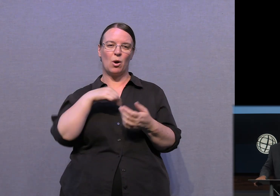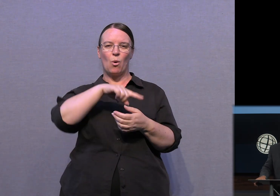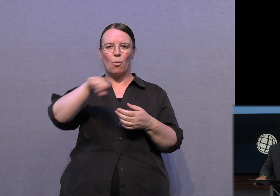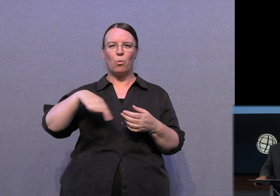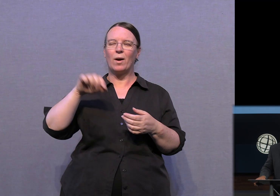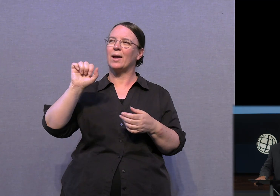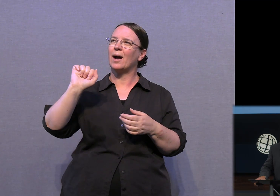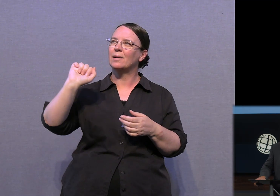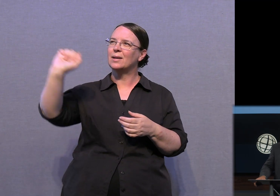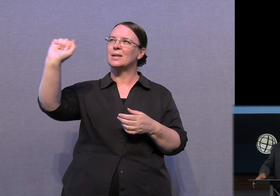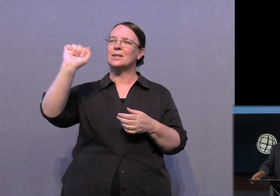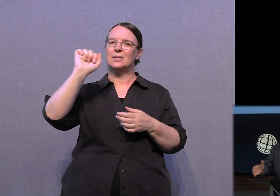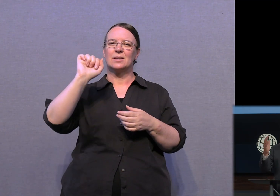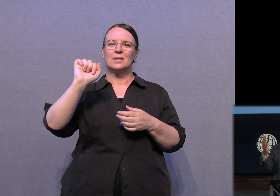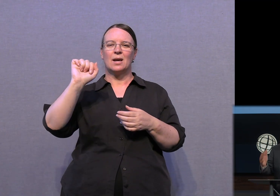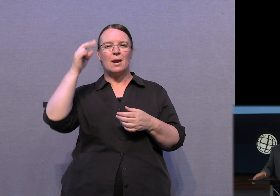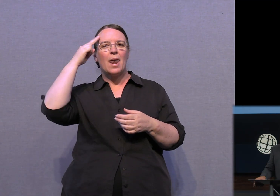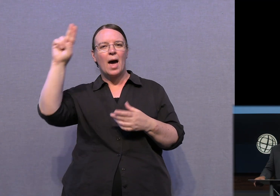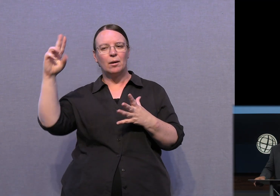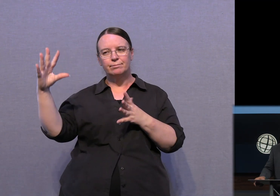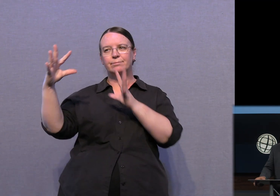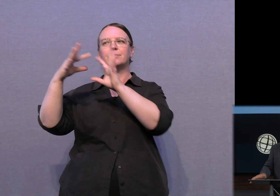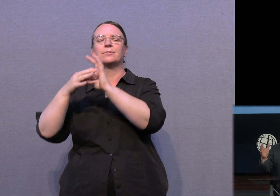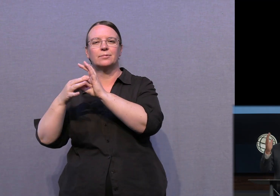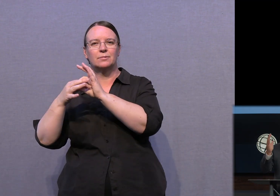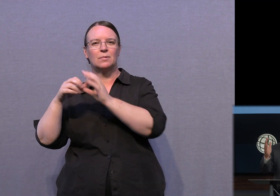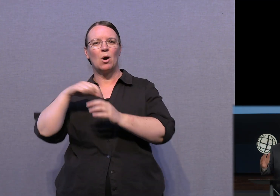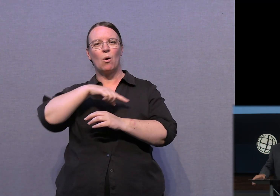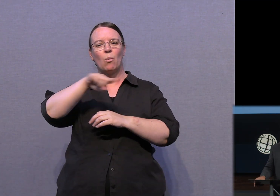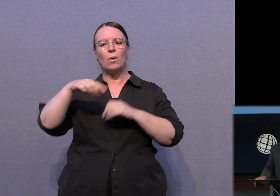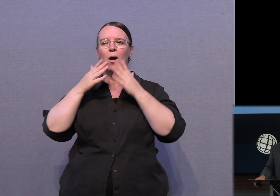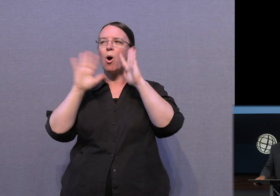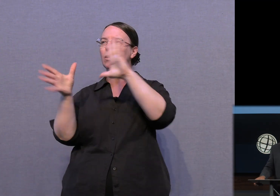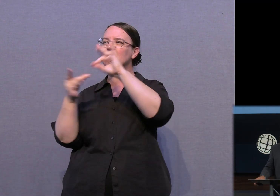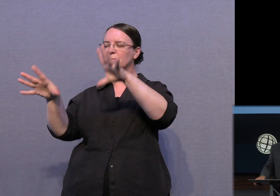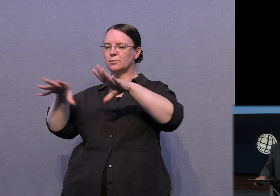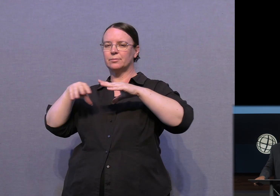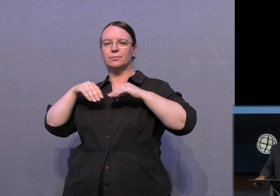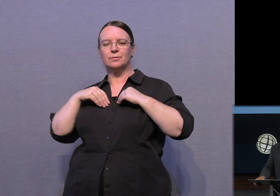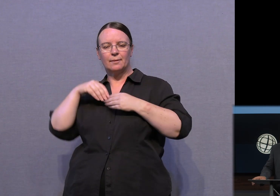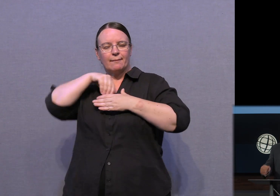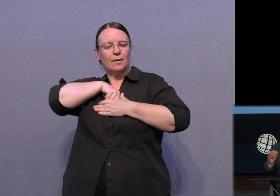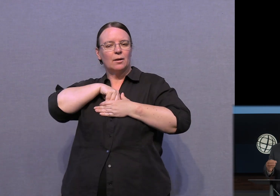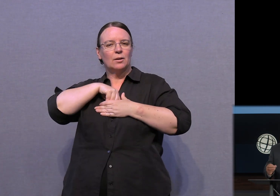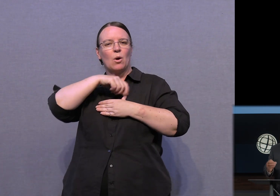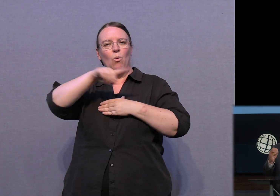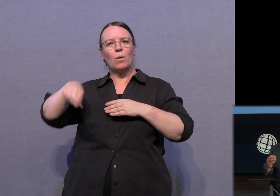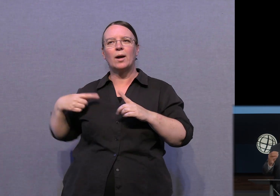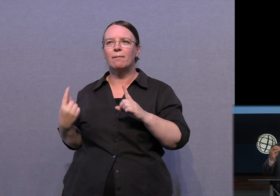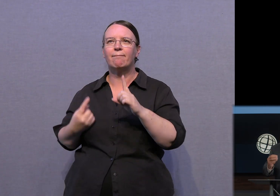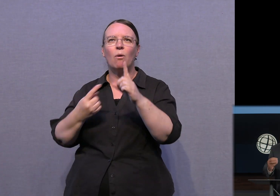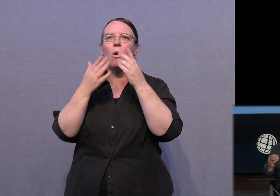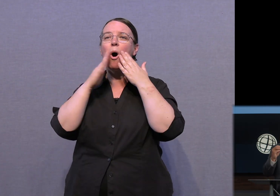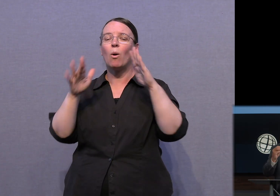with the Spirit, as people who pursue holiness, as people of the one true and living God, we